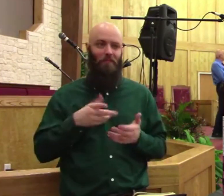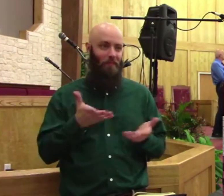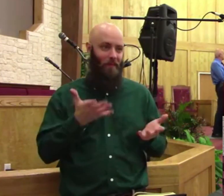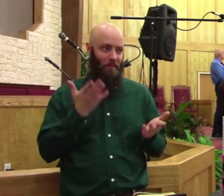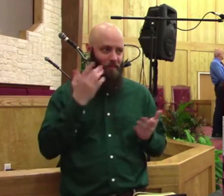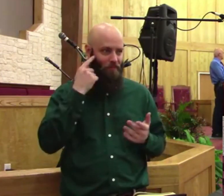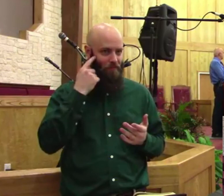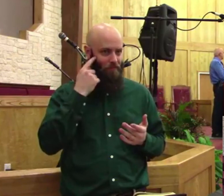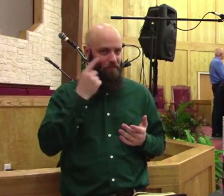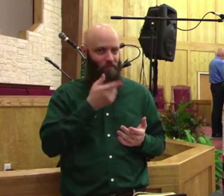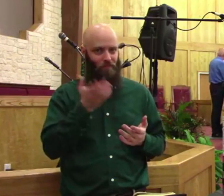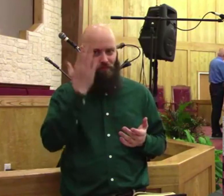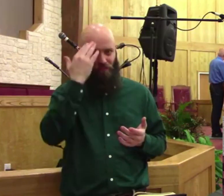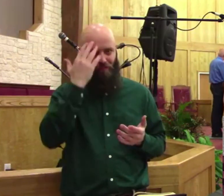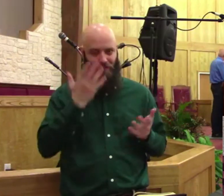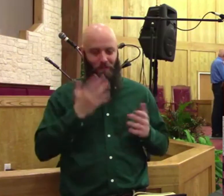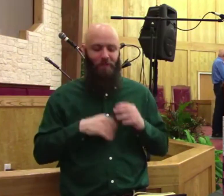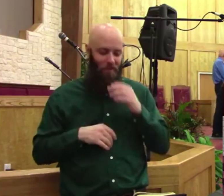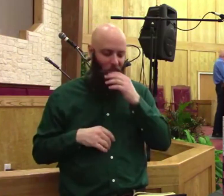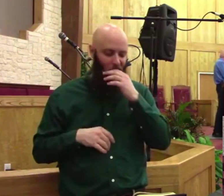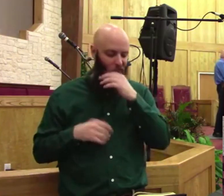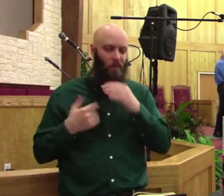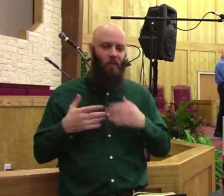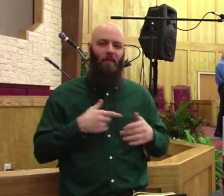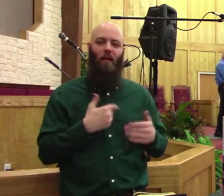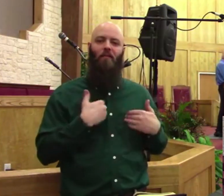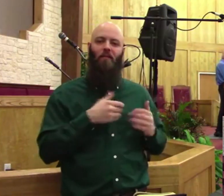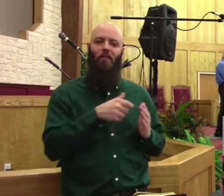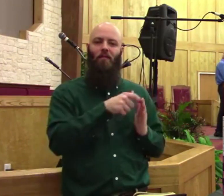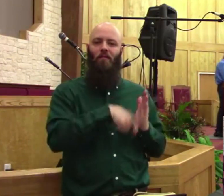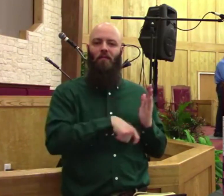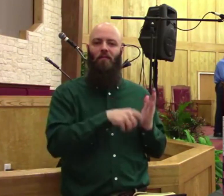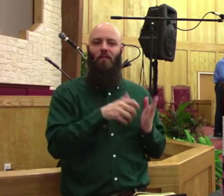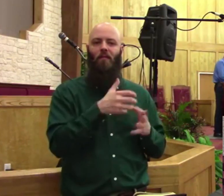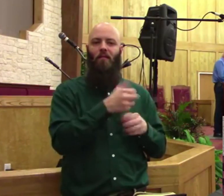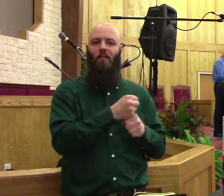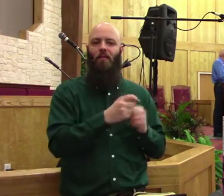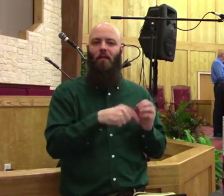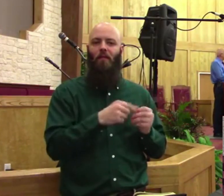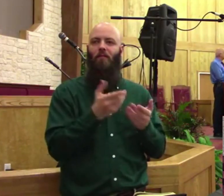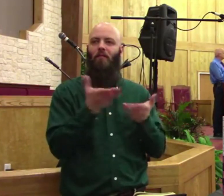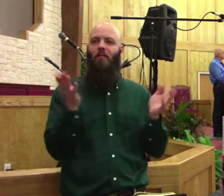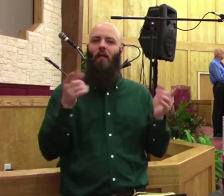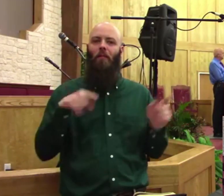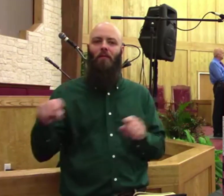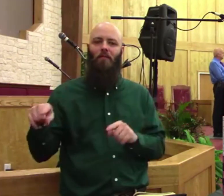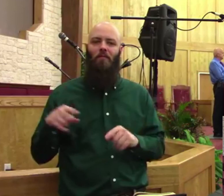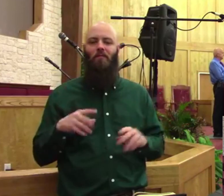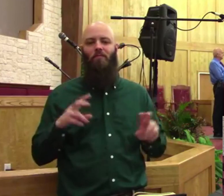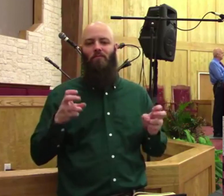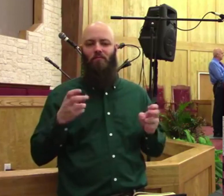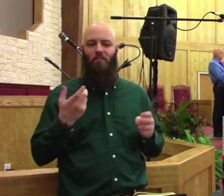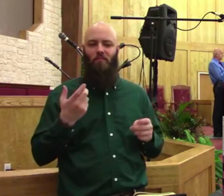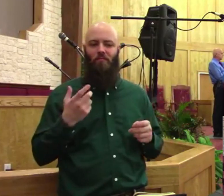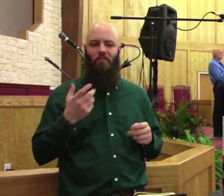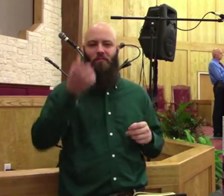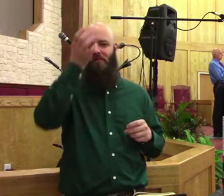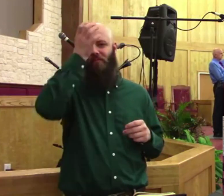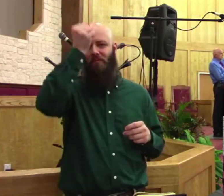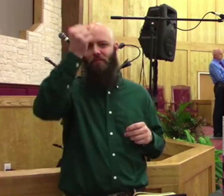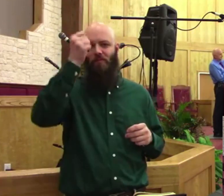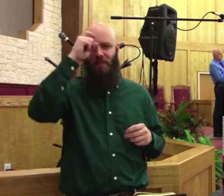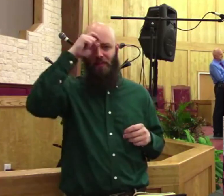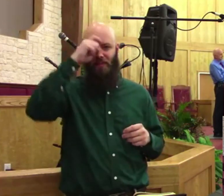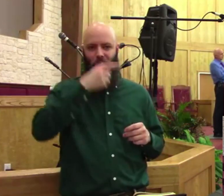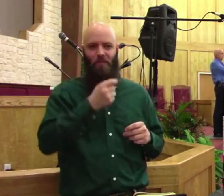of a summary of what's going on that week called Conventional Wisdom. And so you would see, and it had an arrow going up